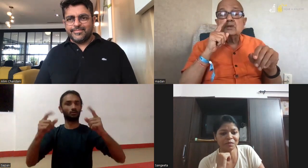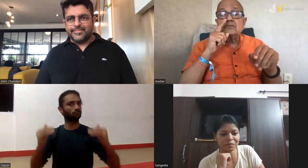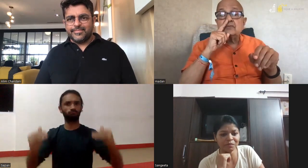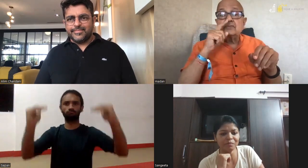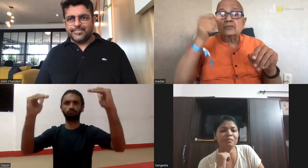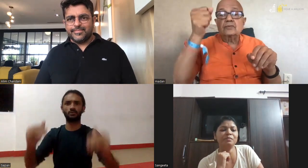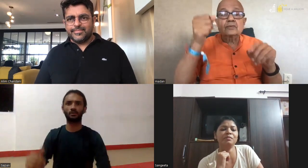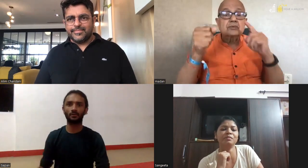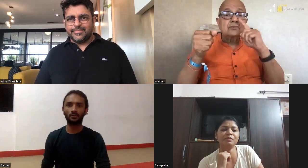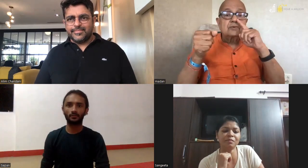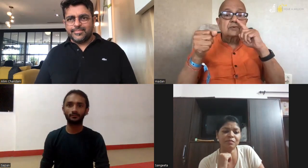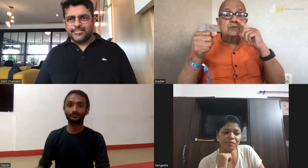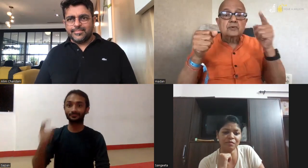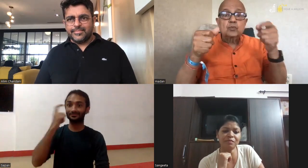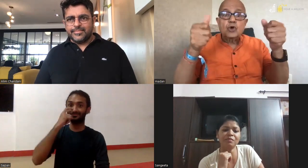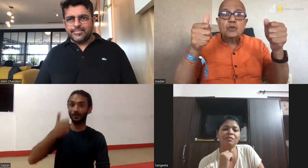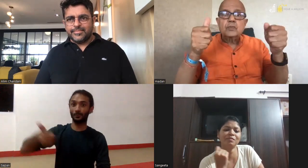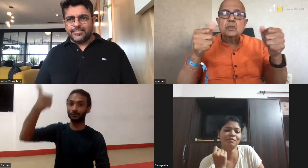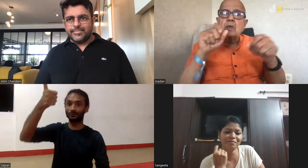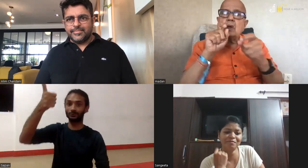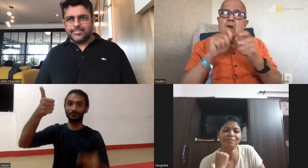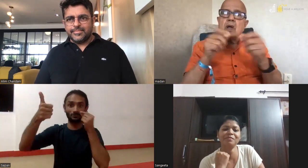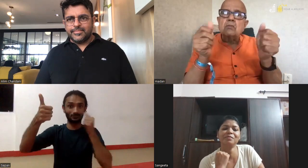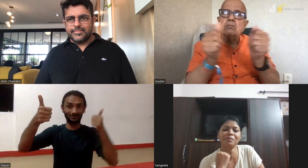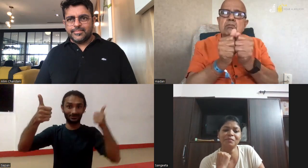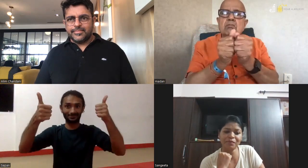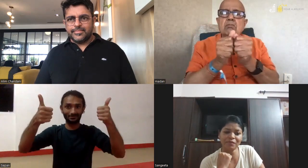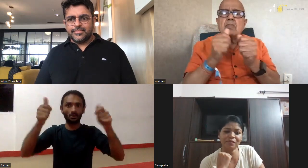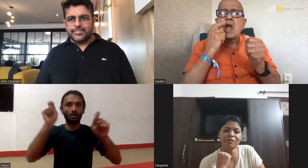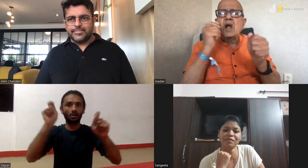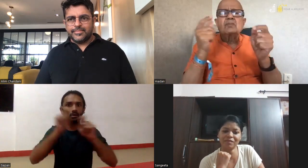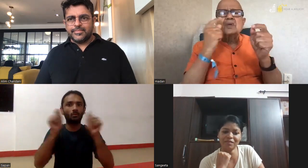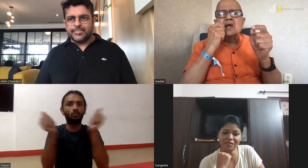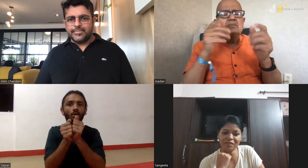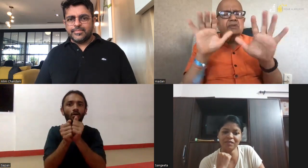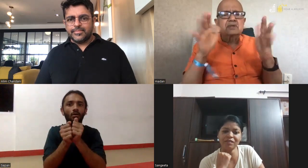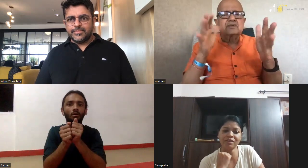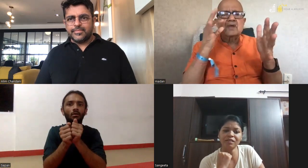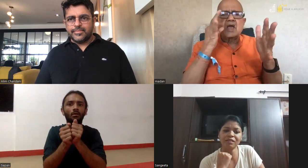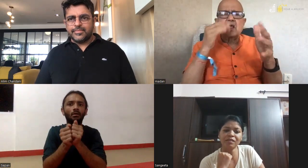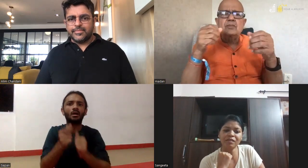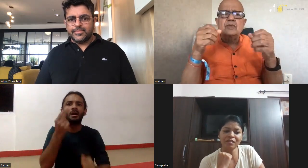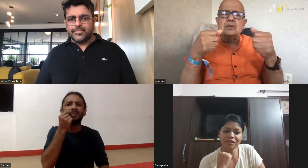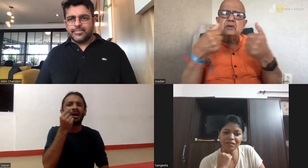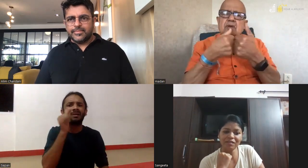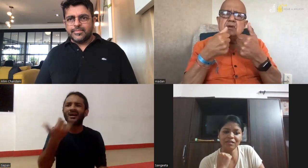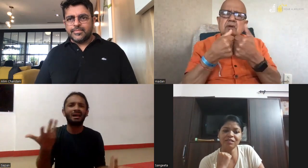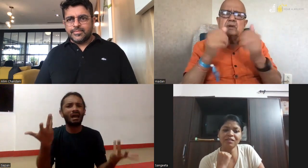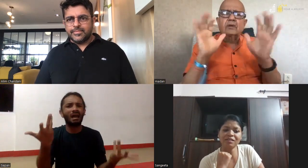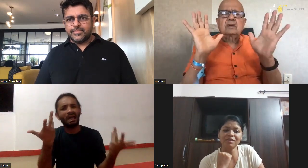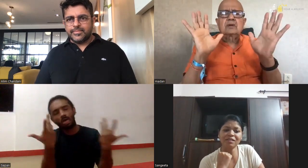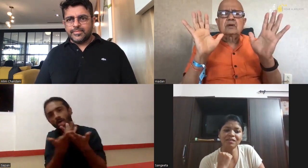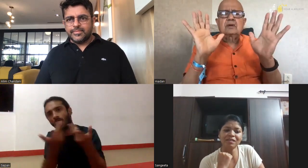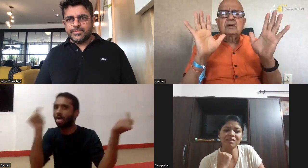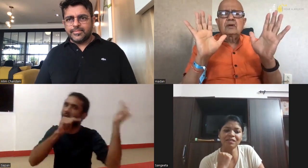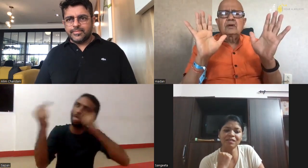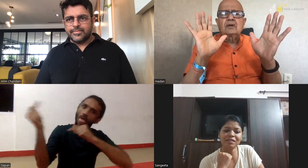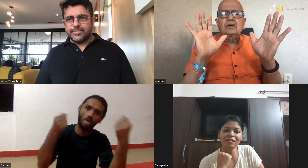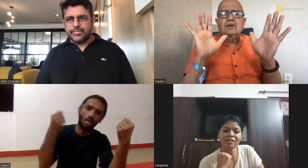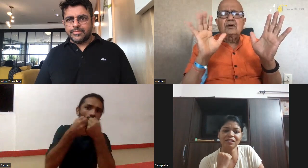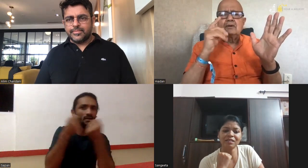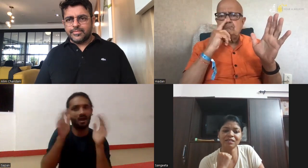and Ish probably can do this, or Gurgaon